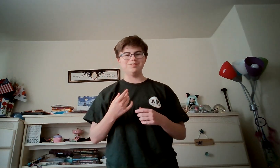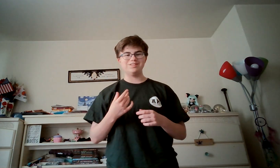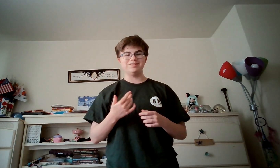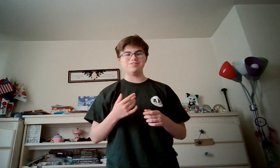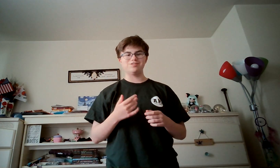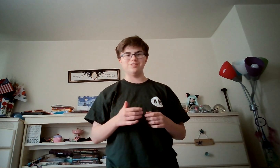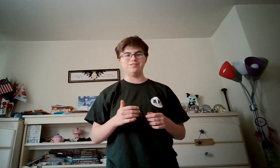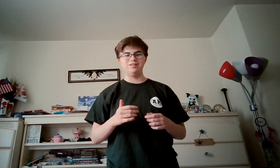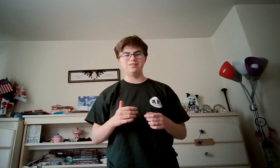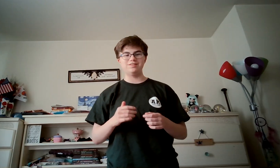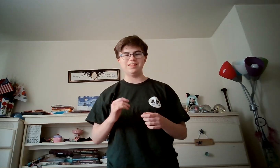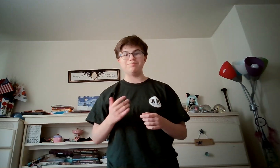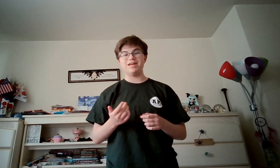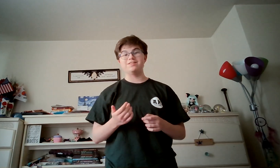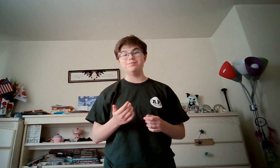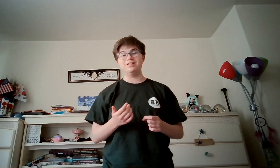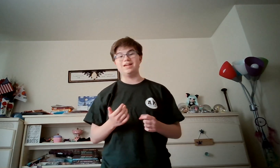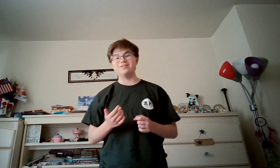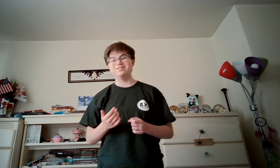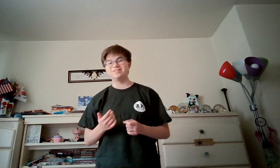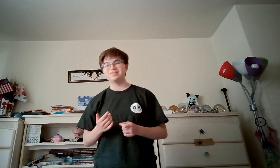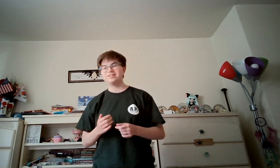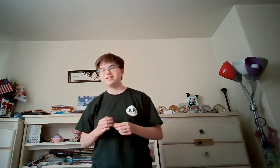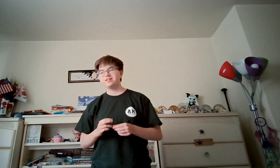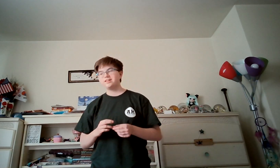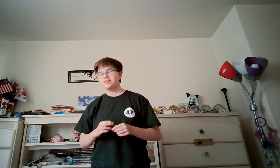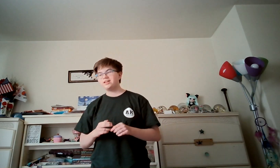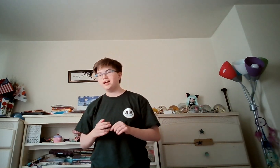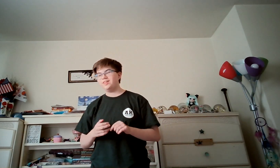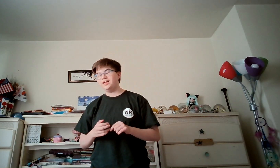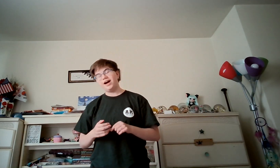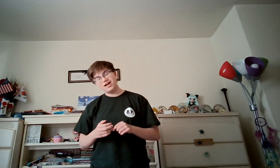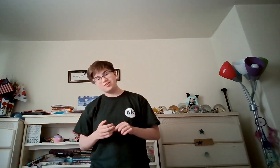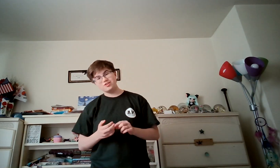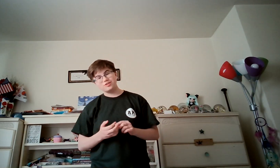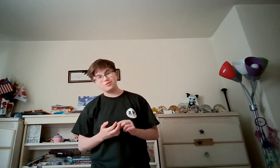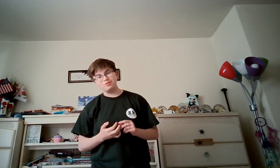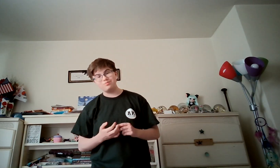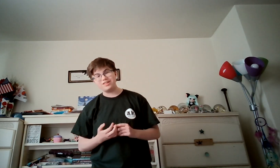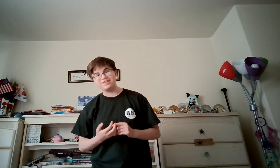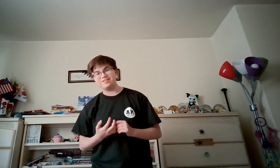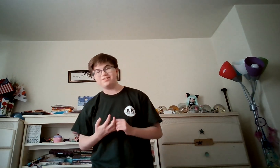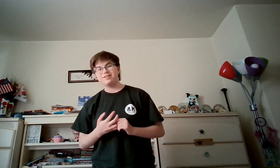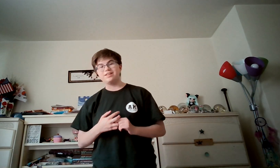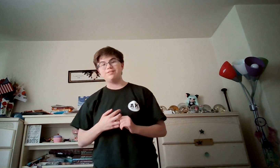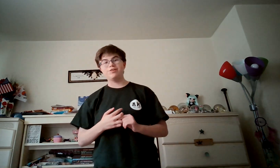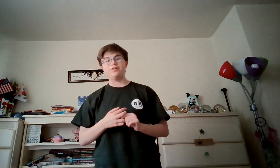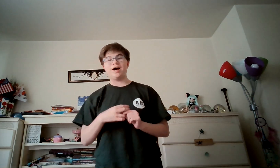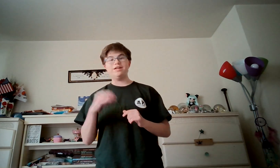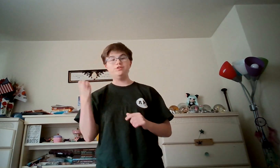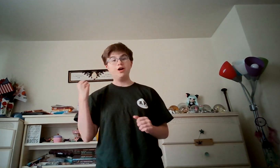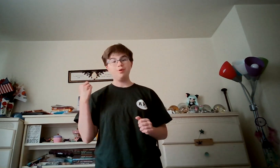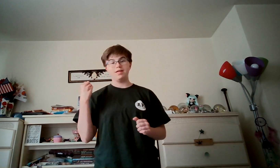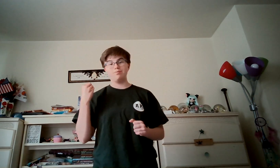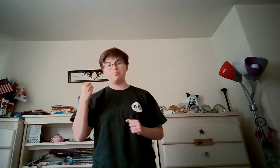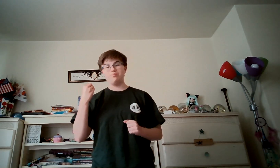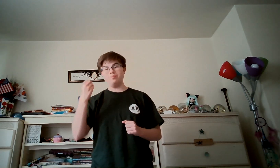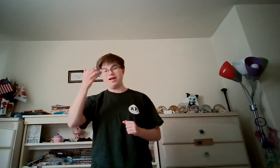she struggled to like make some of the letters. And then I struggled because even though I know it by